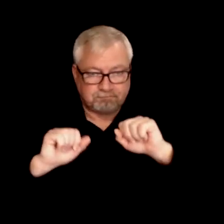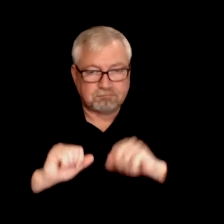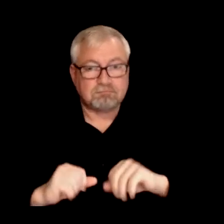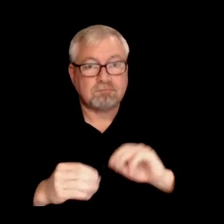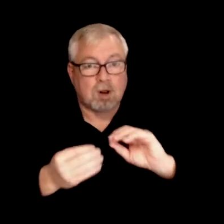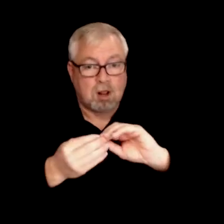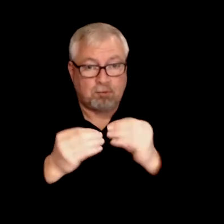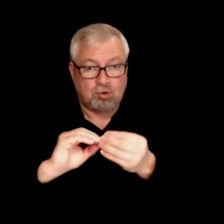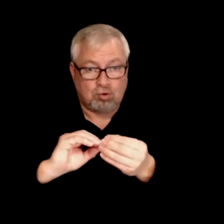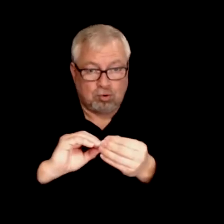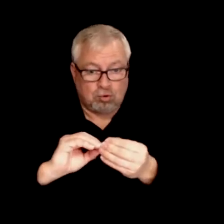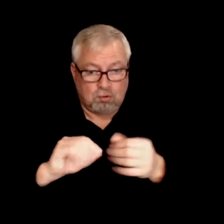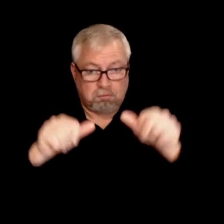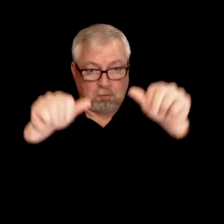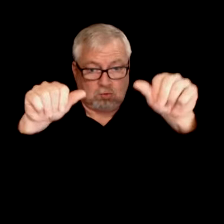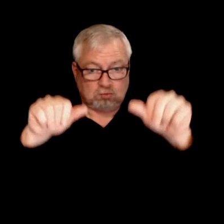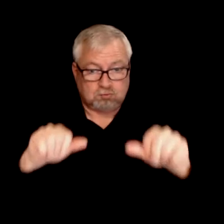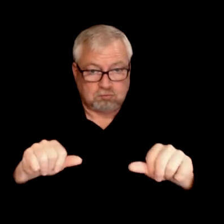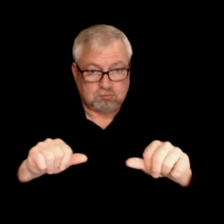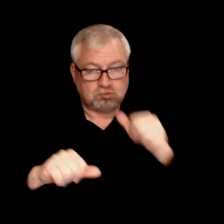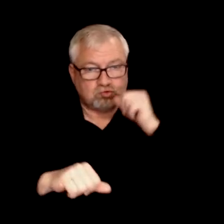that would have been as of yesterday morning.